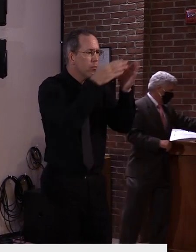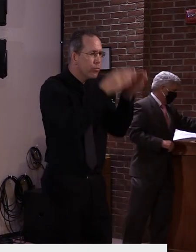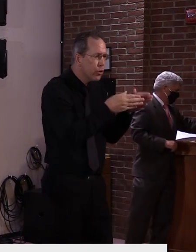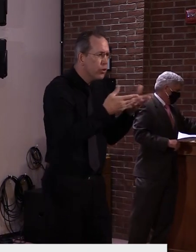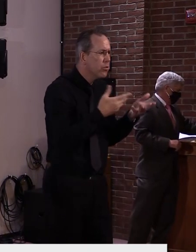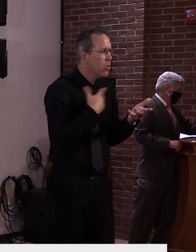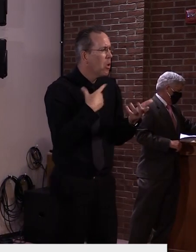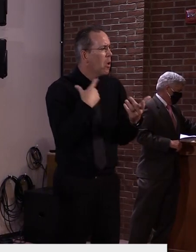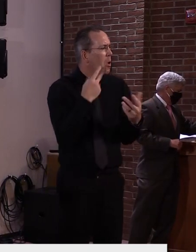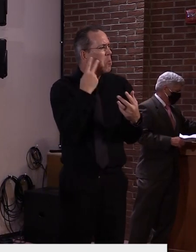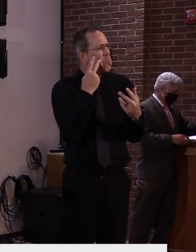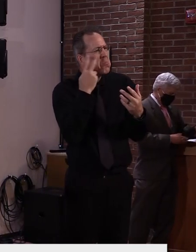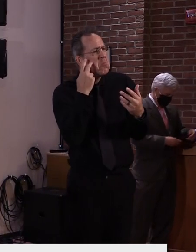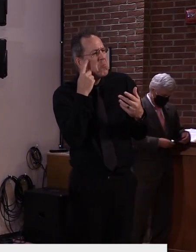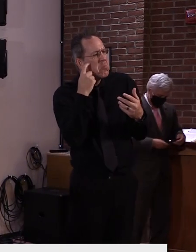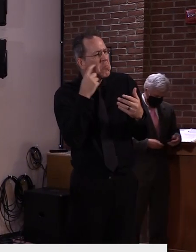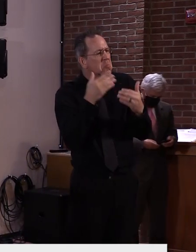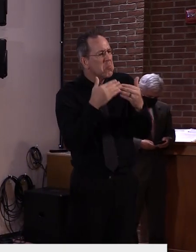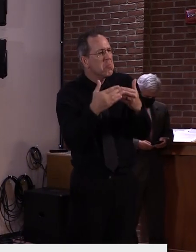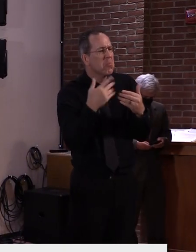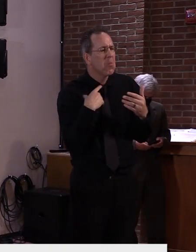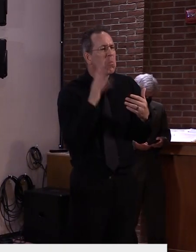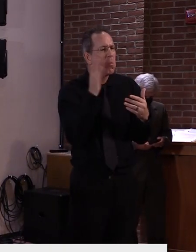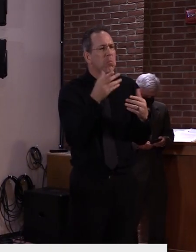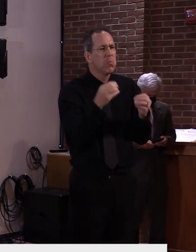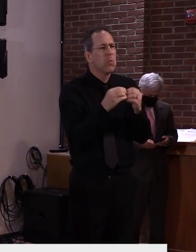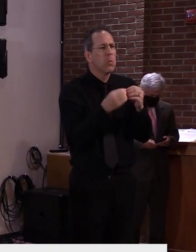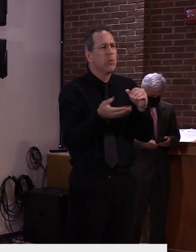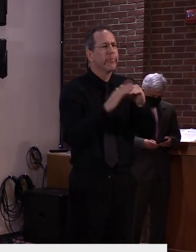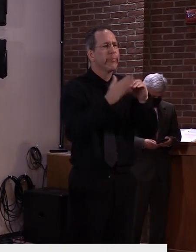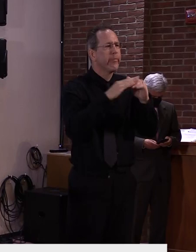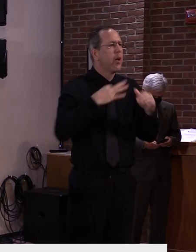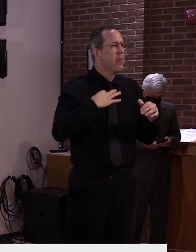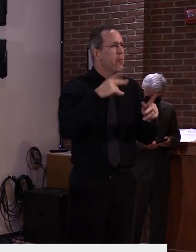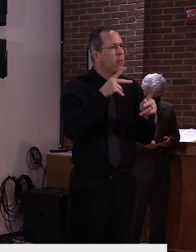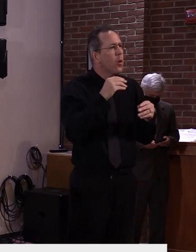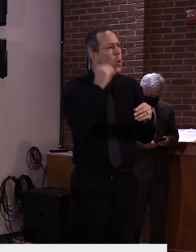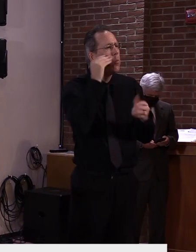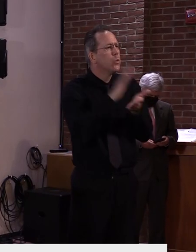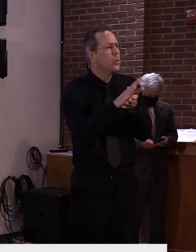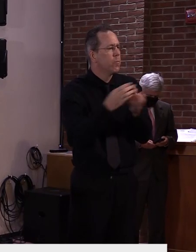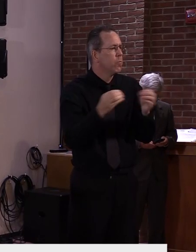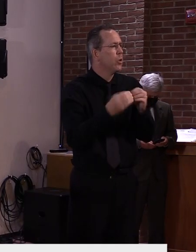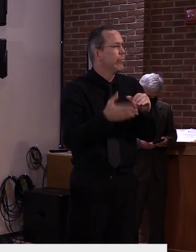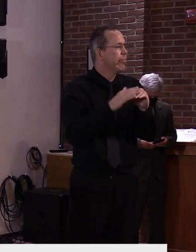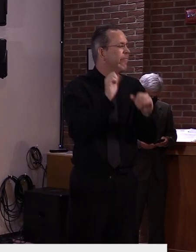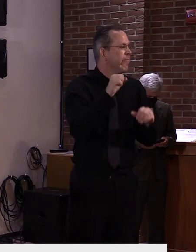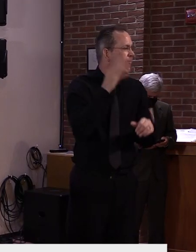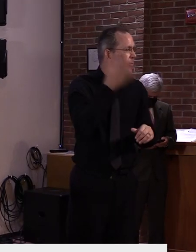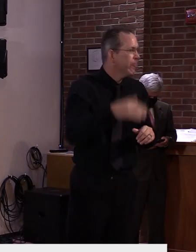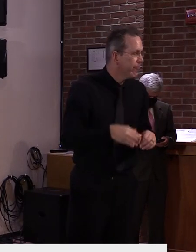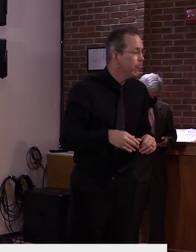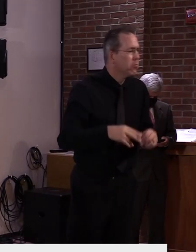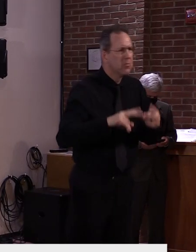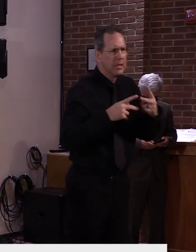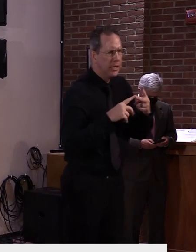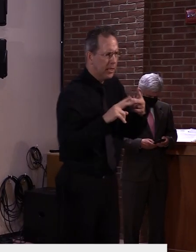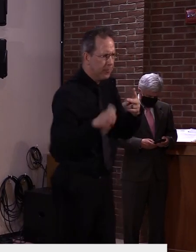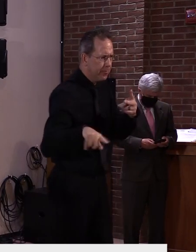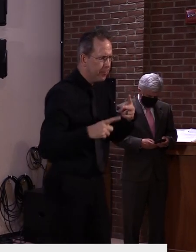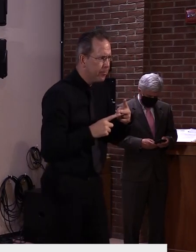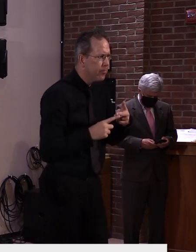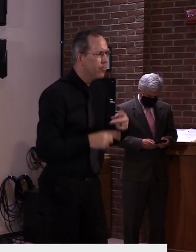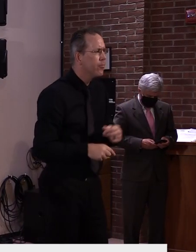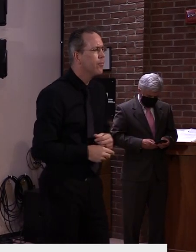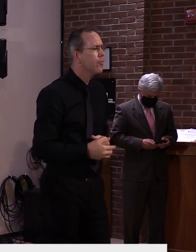to change accordingly. Mm-hmm. And how would you assess the rate of it of increase?